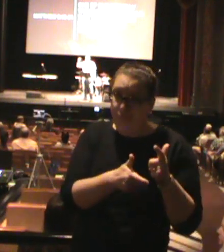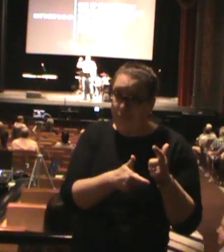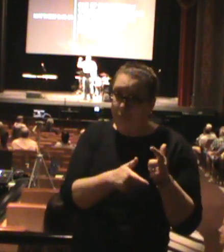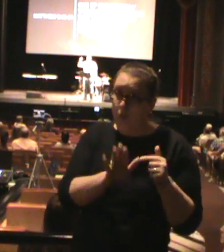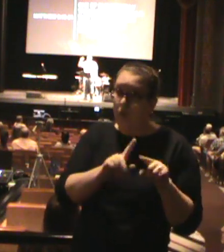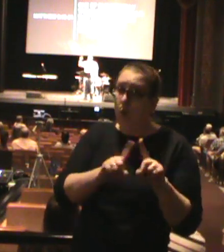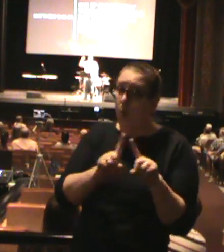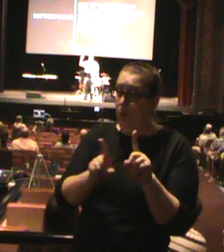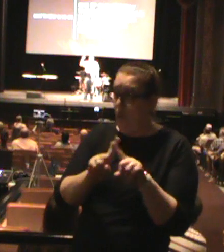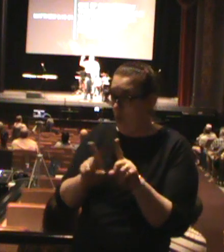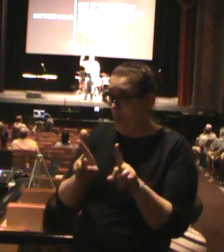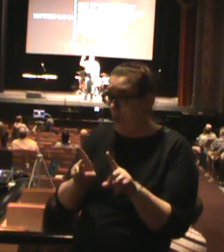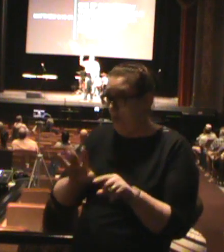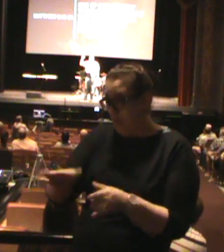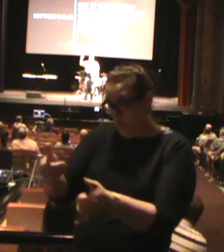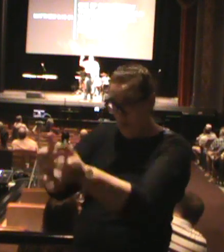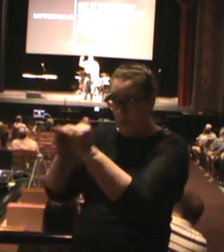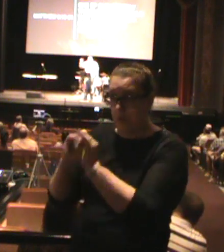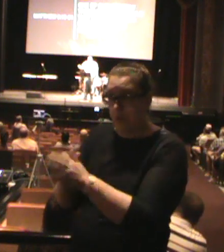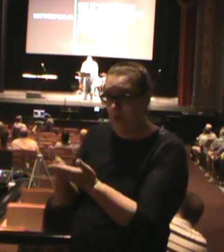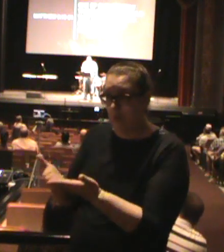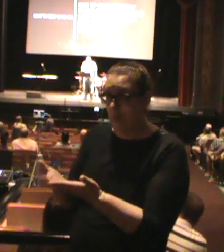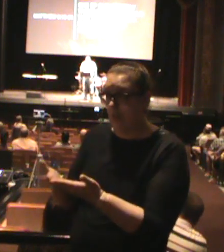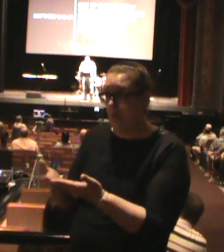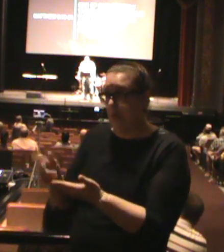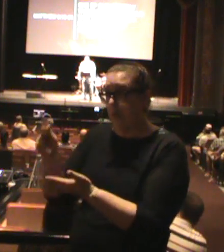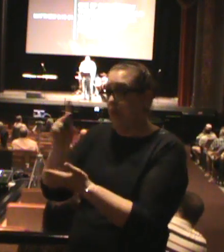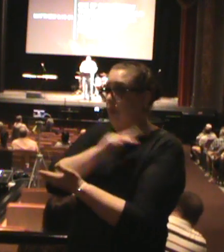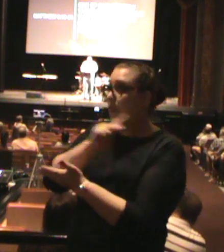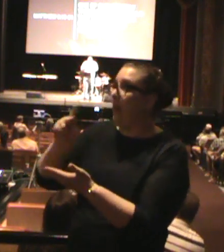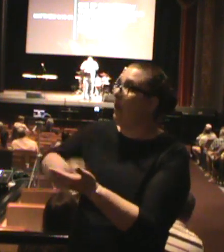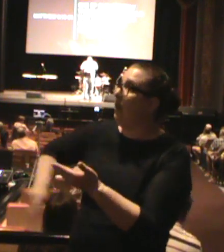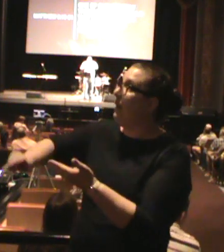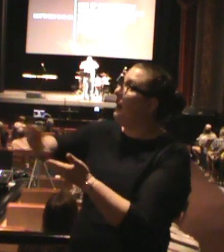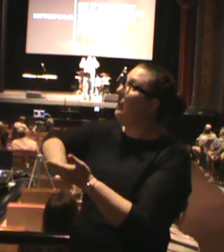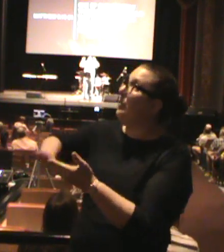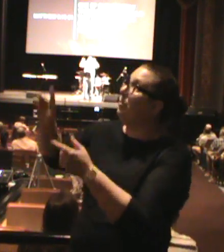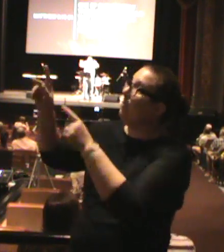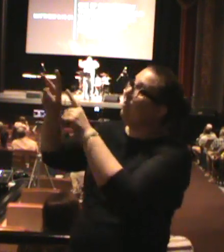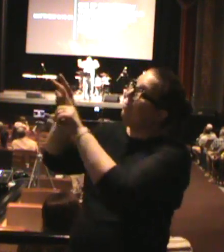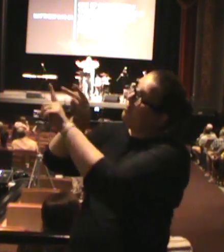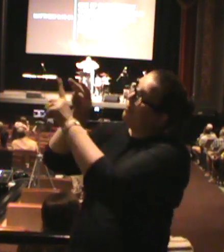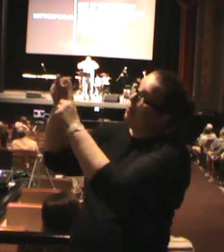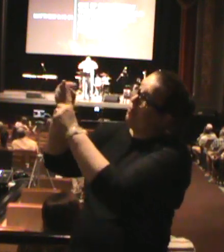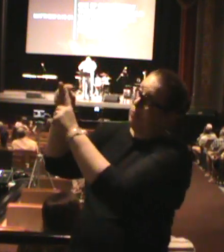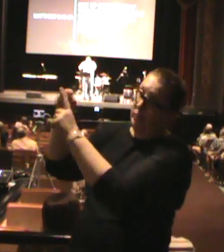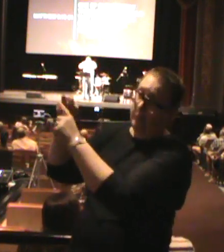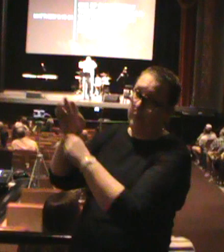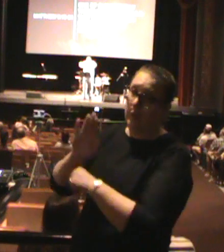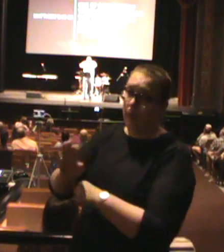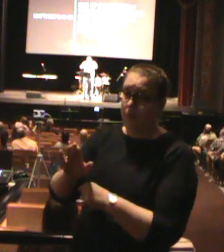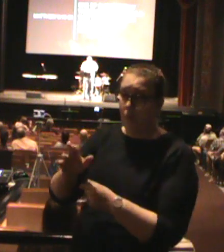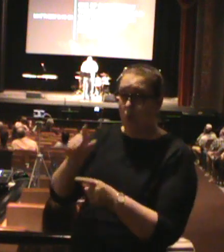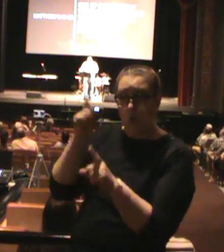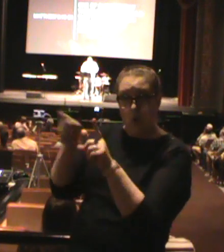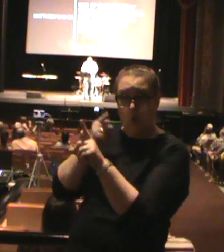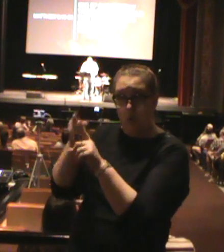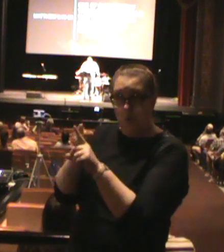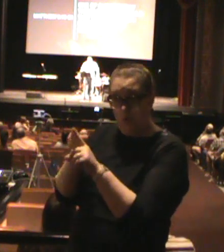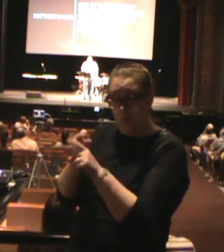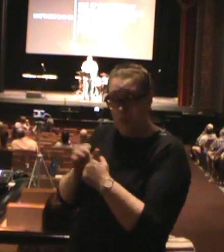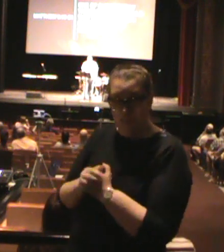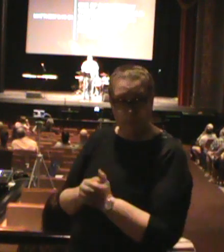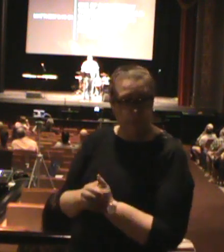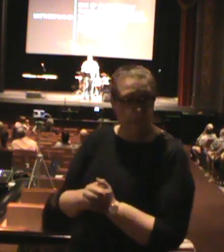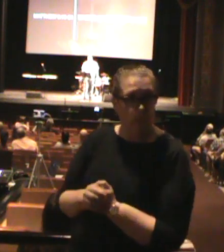treasure those things that are kingdom oriented? If your treasure and your ultimate aim is striving to obtain and build things